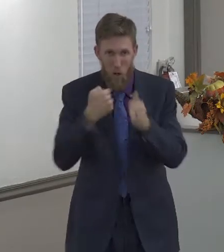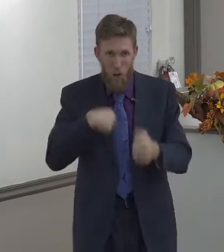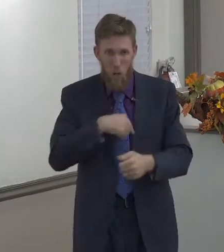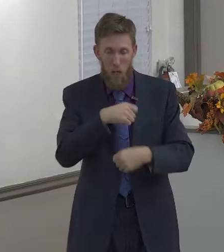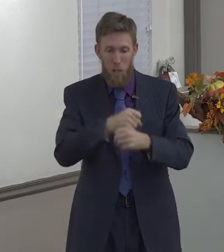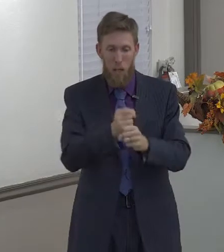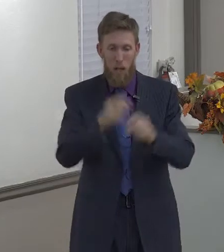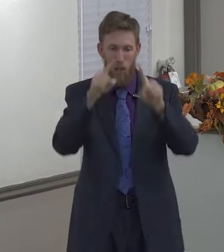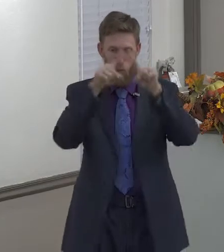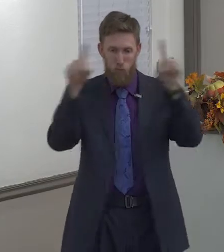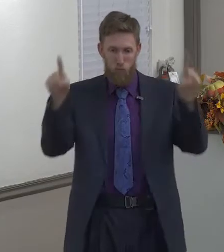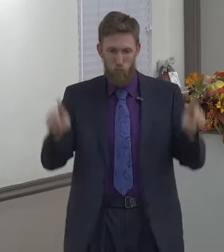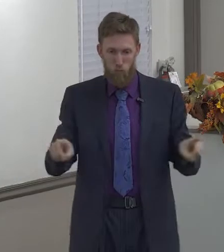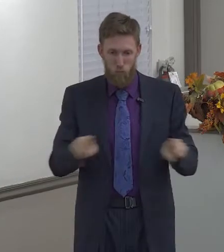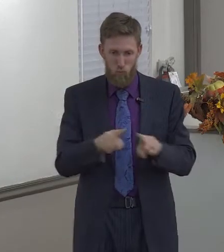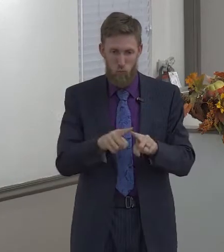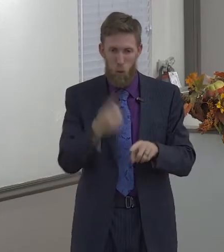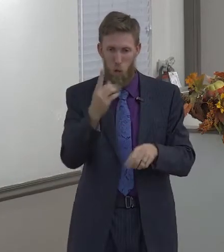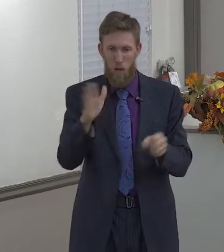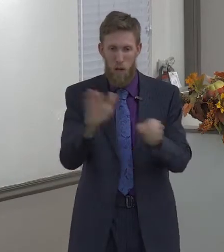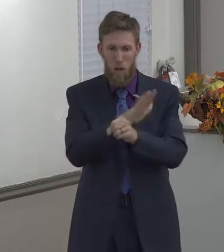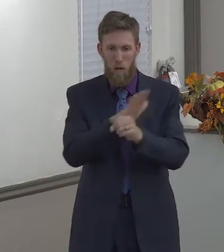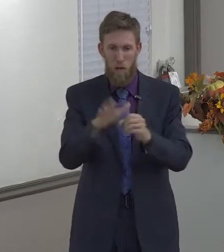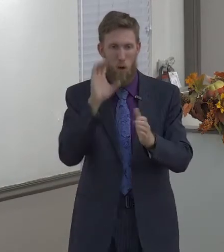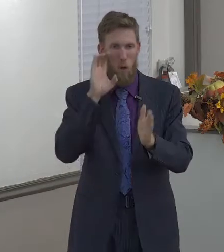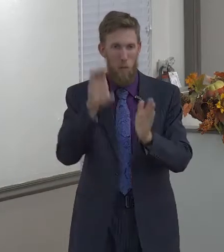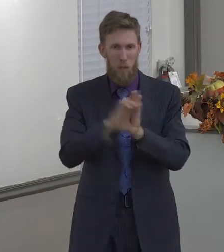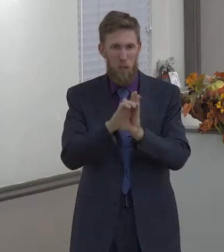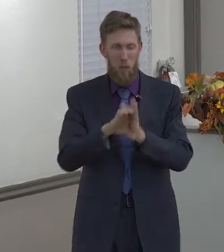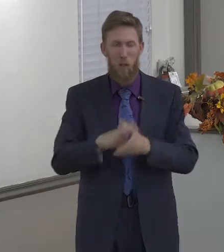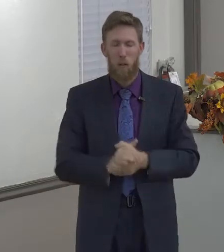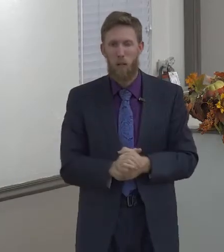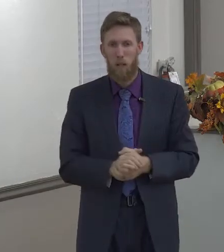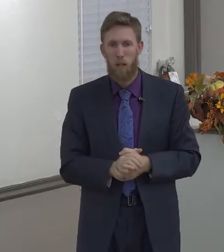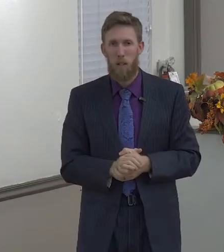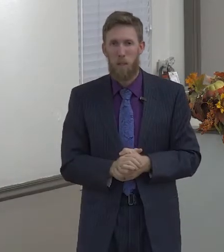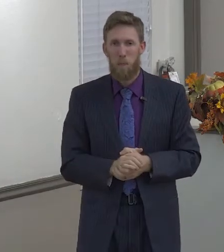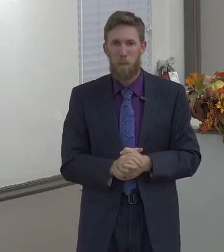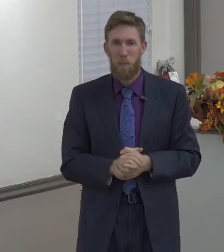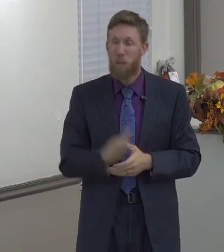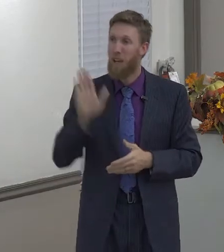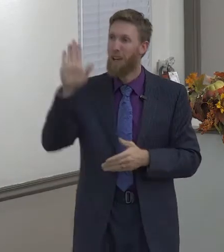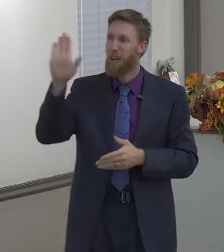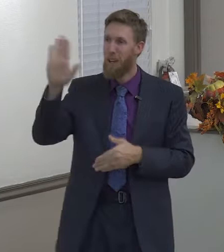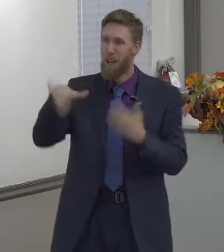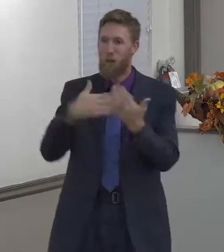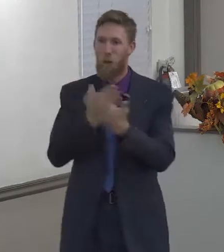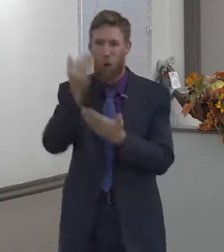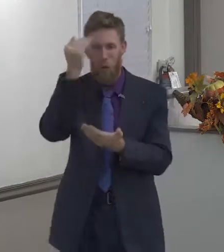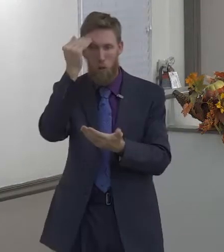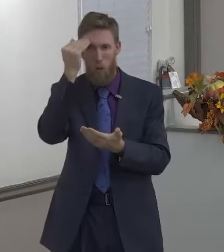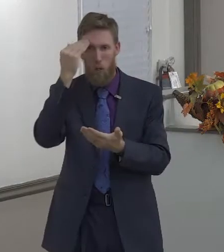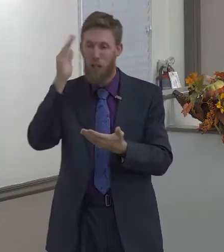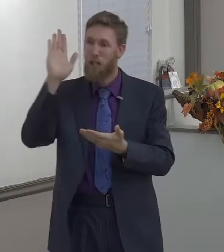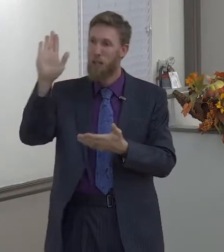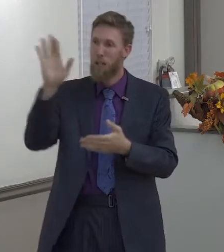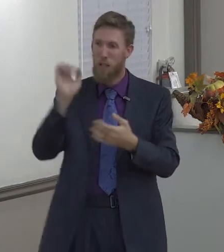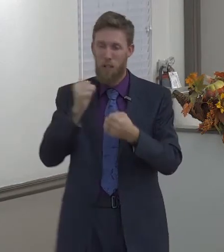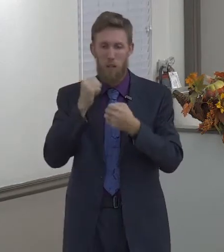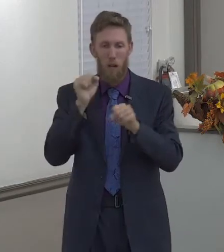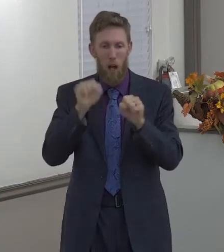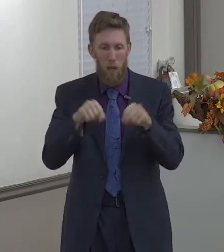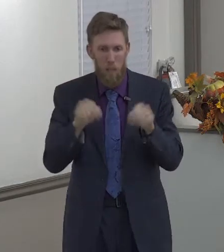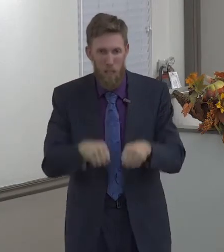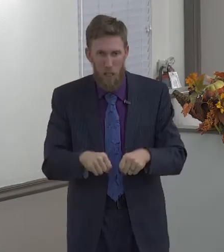just orchestrate it all so that it all functions, so that it all works the way that it should work. So the Holy Spirit has a ministry